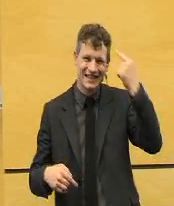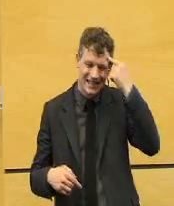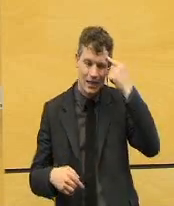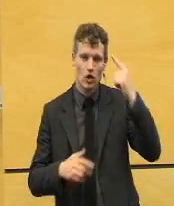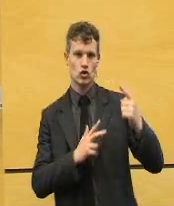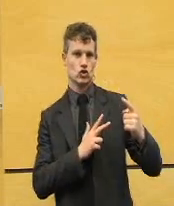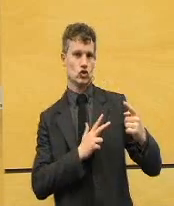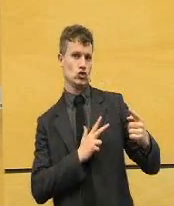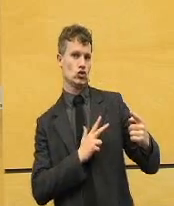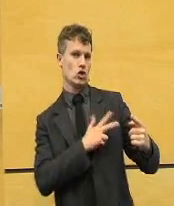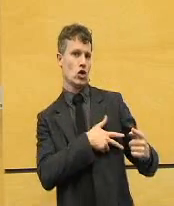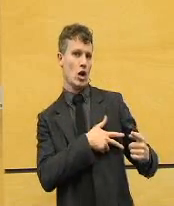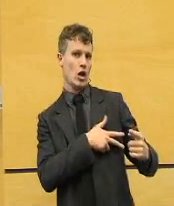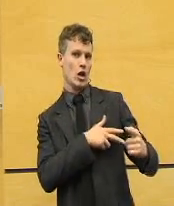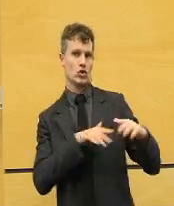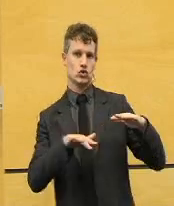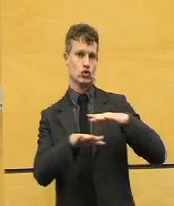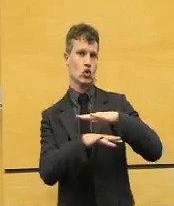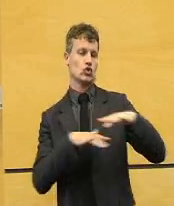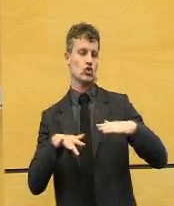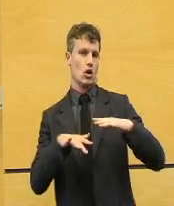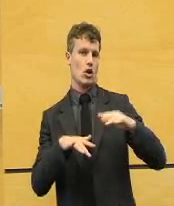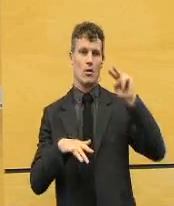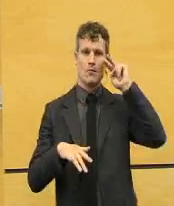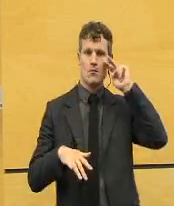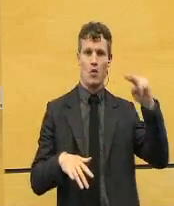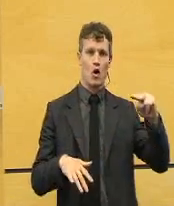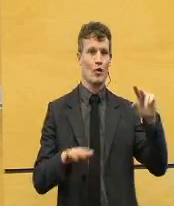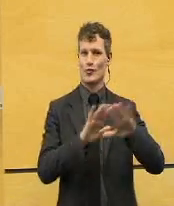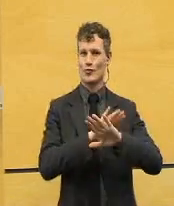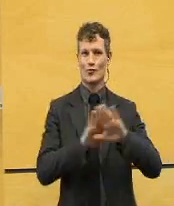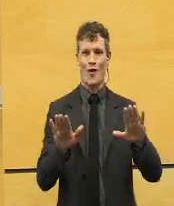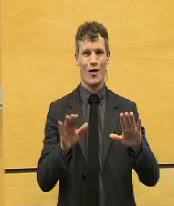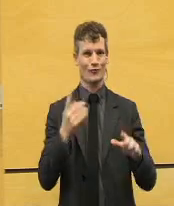only the medical model.